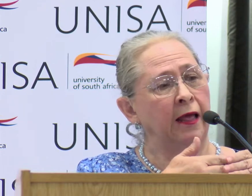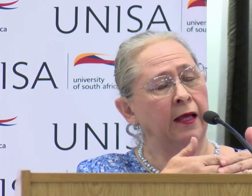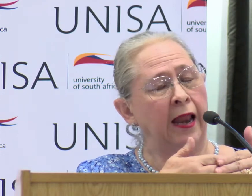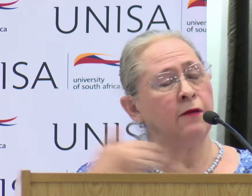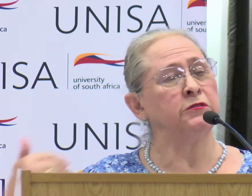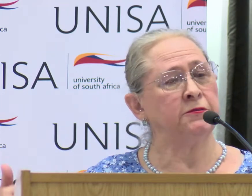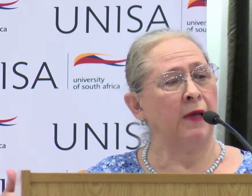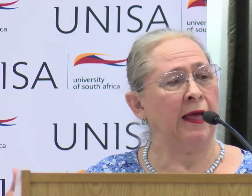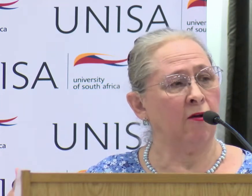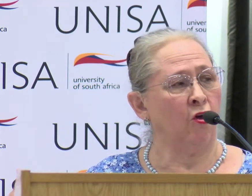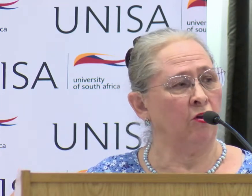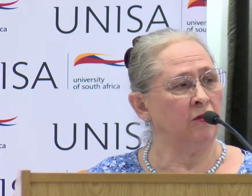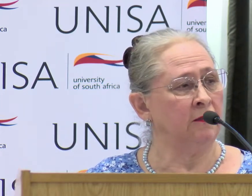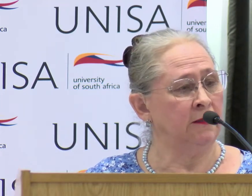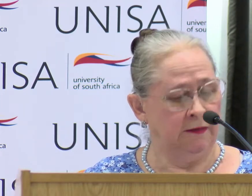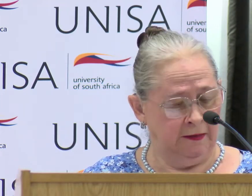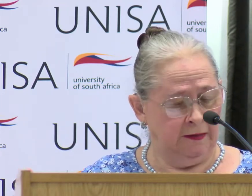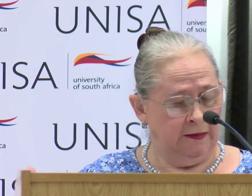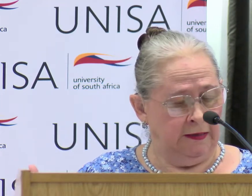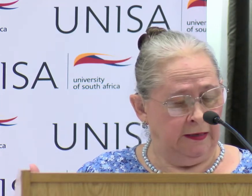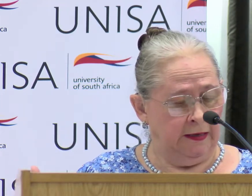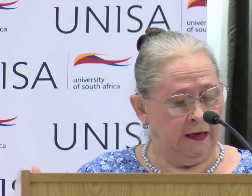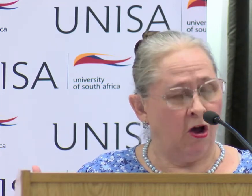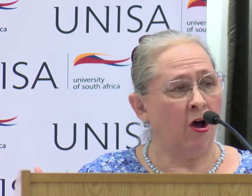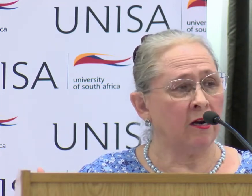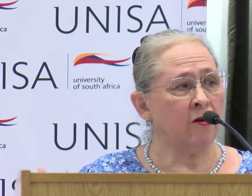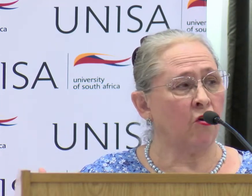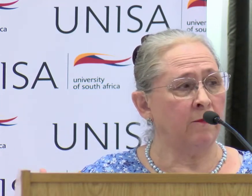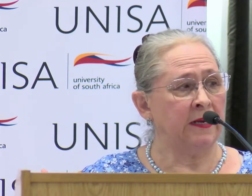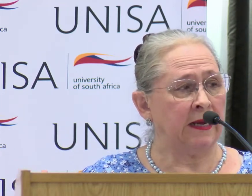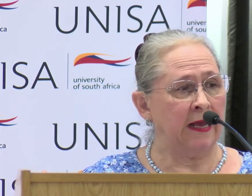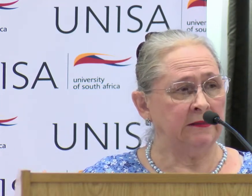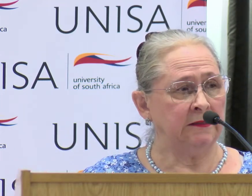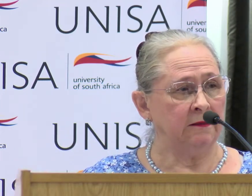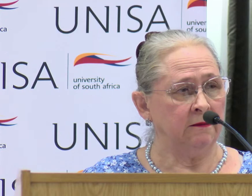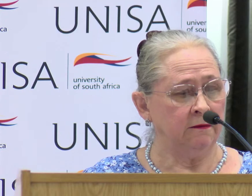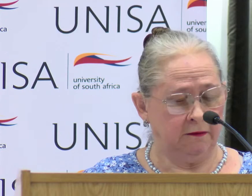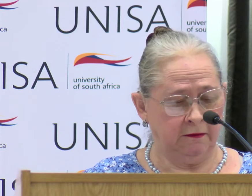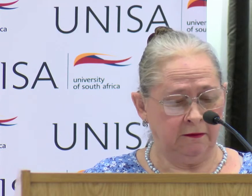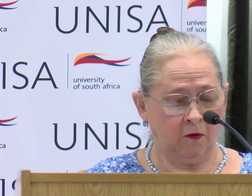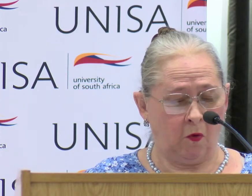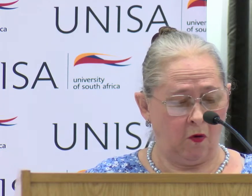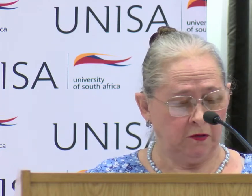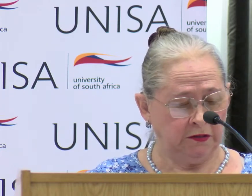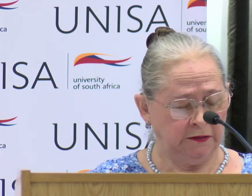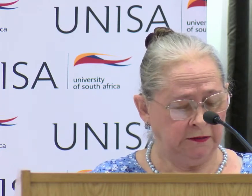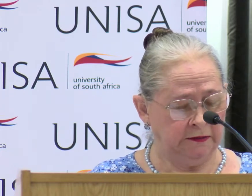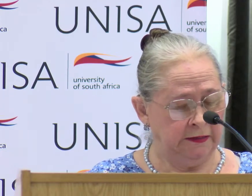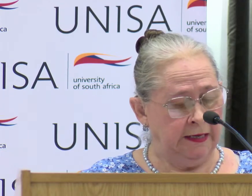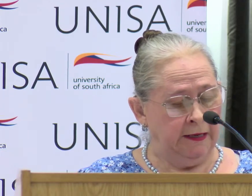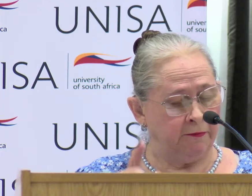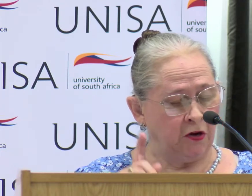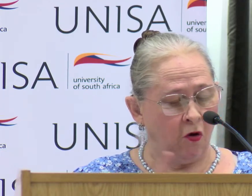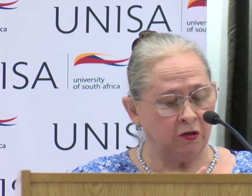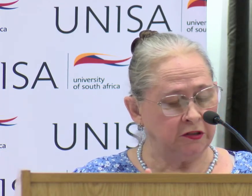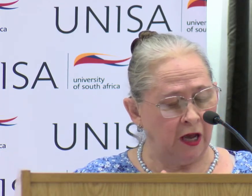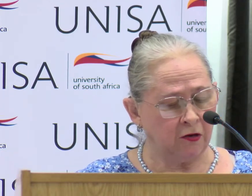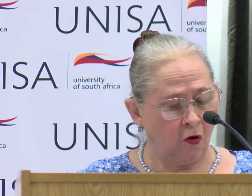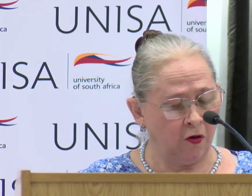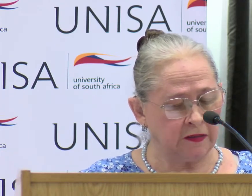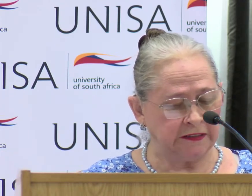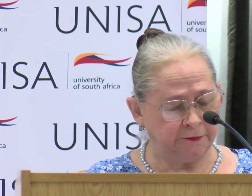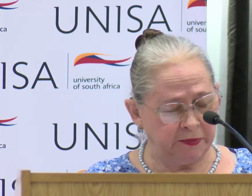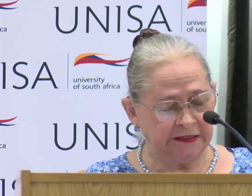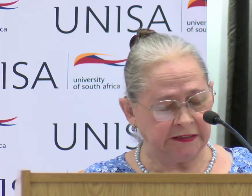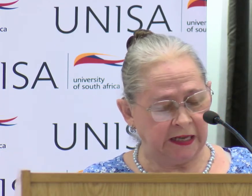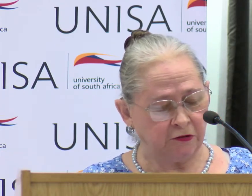of language backlog, oral communication, cause. Because not